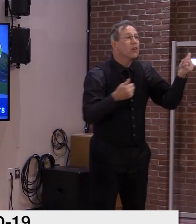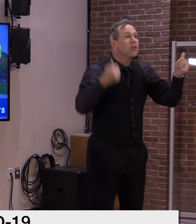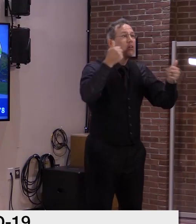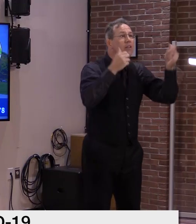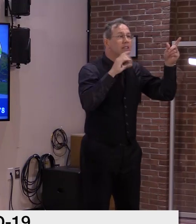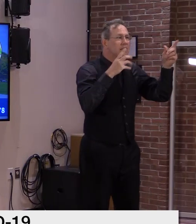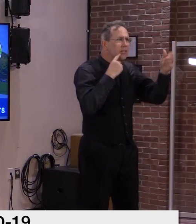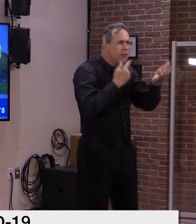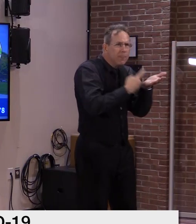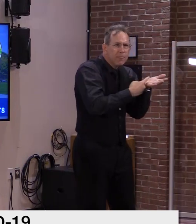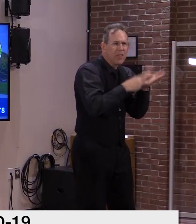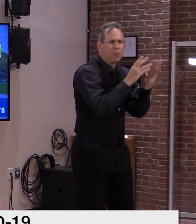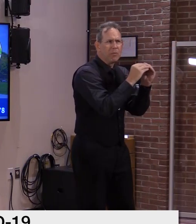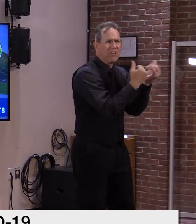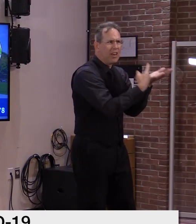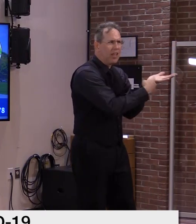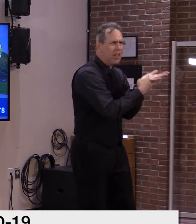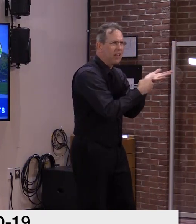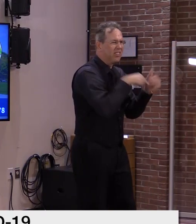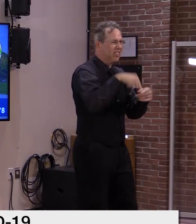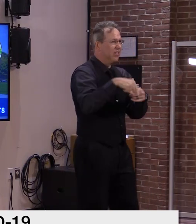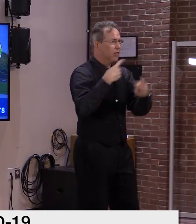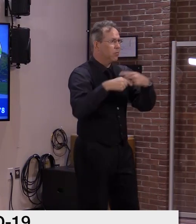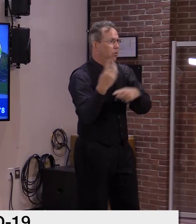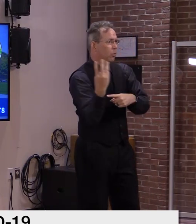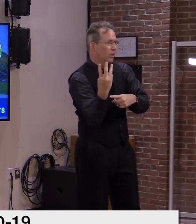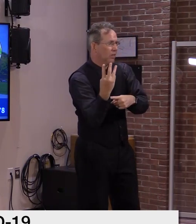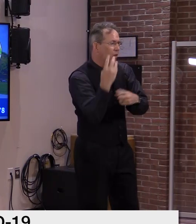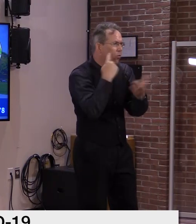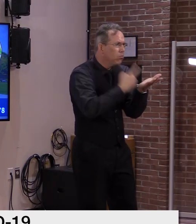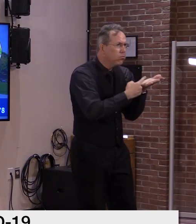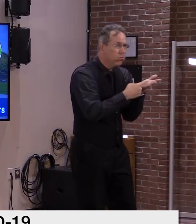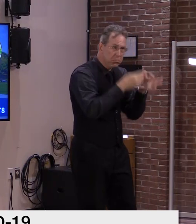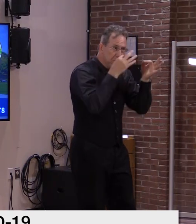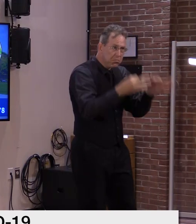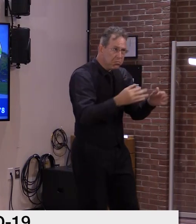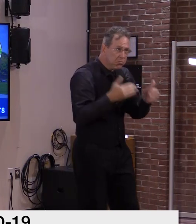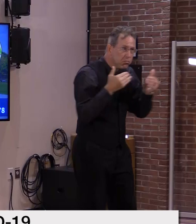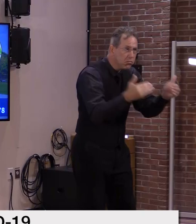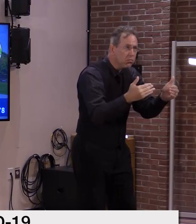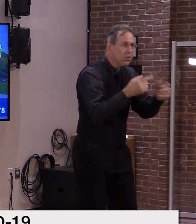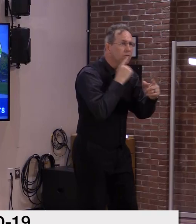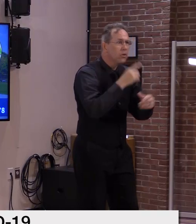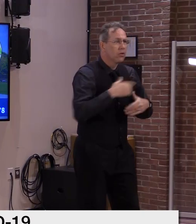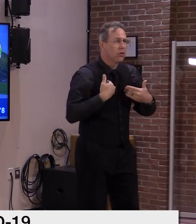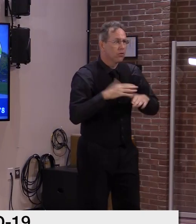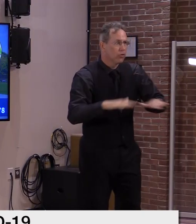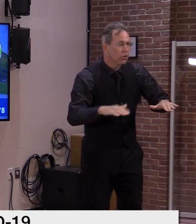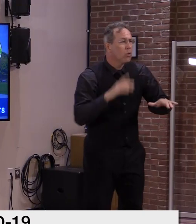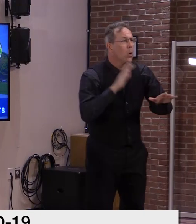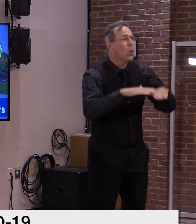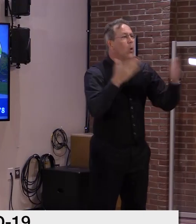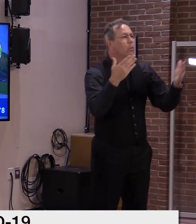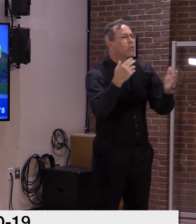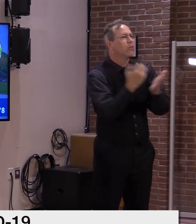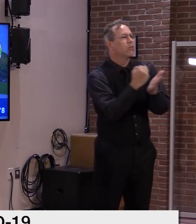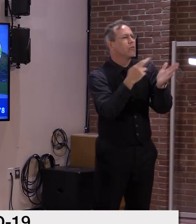Wednesday. Pending CDC's approval, we are tentatively planning to open registration immediately.